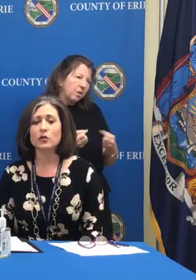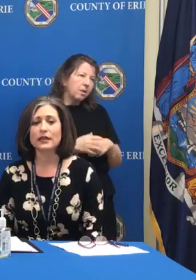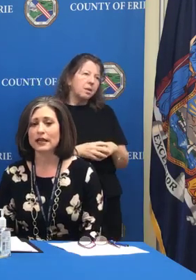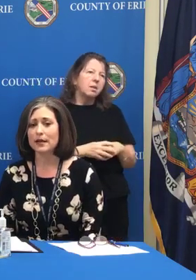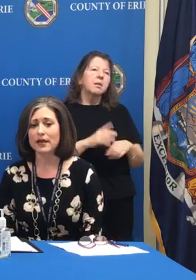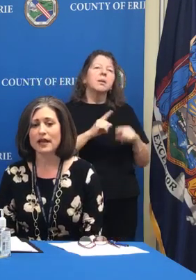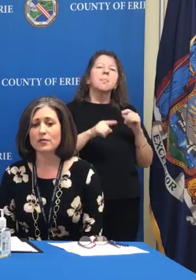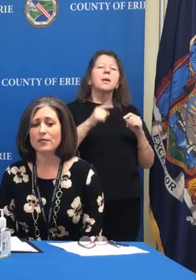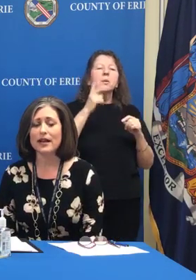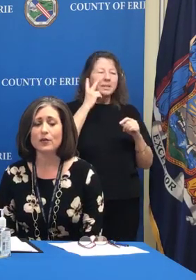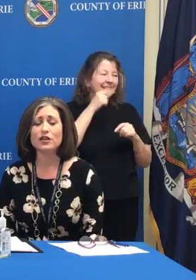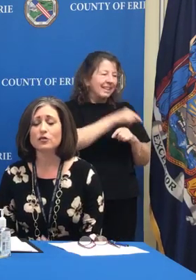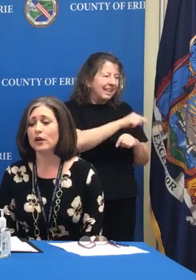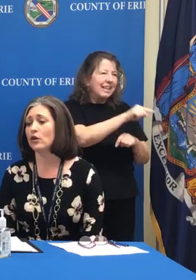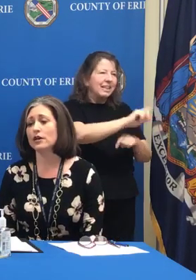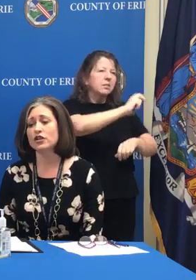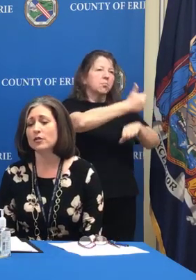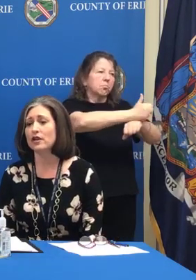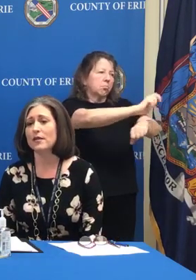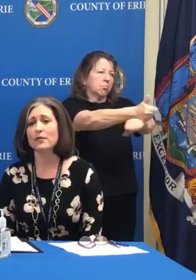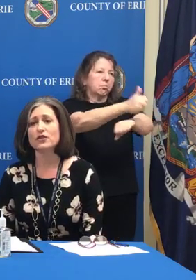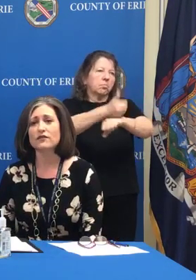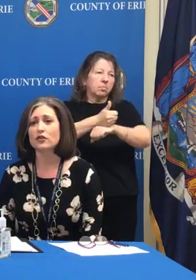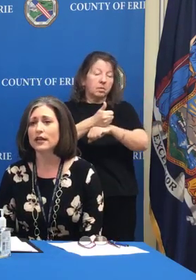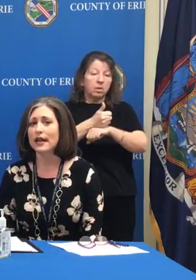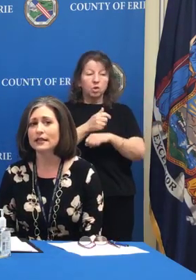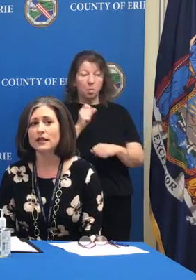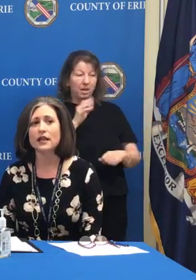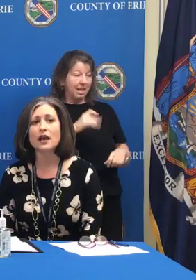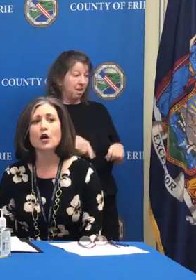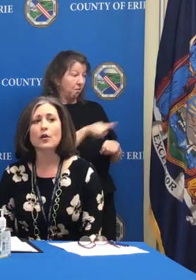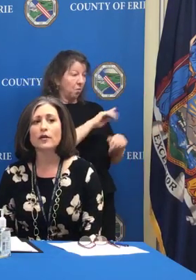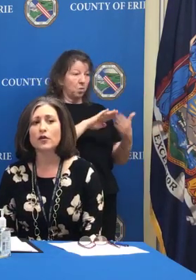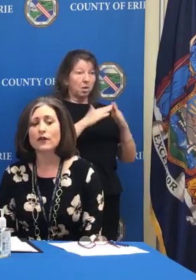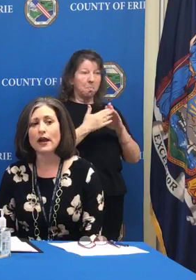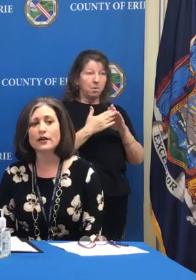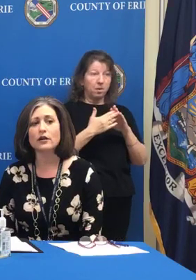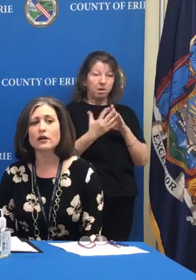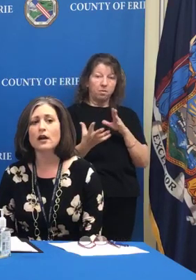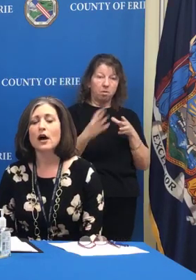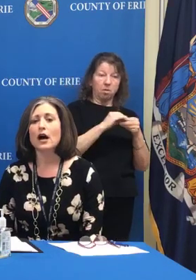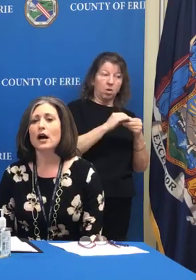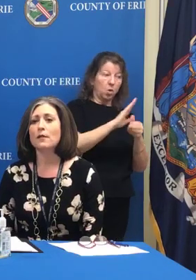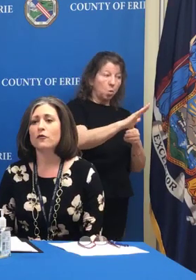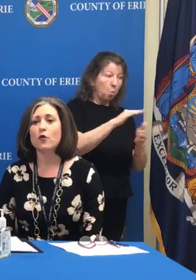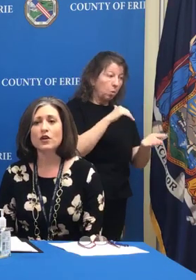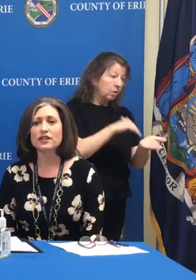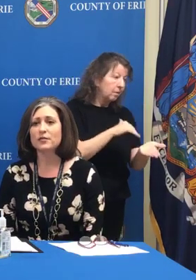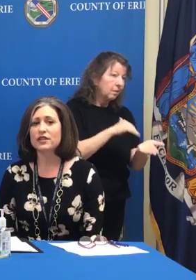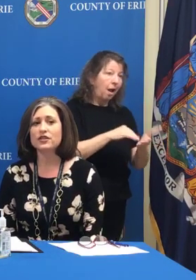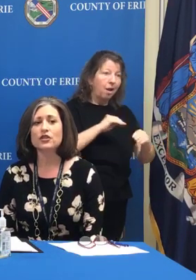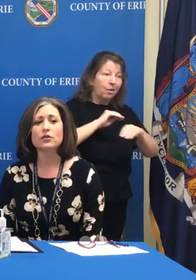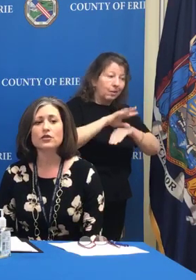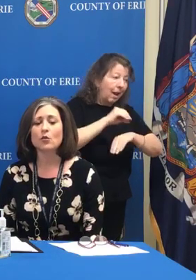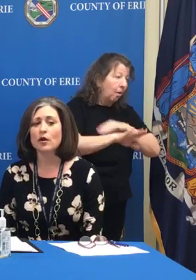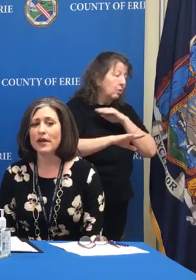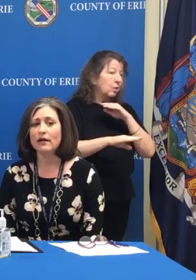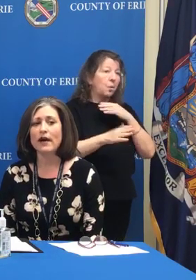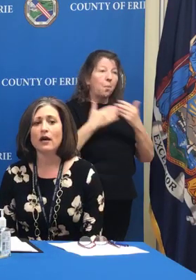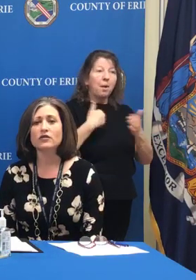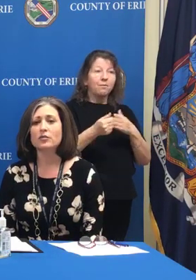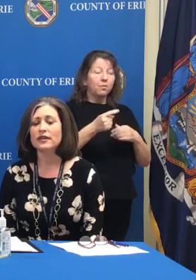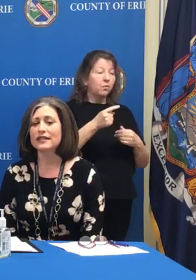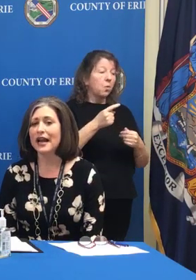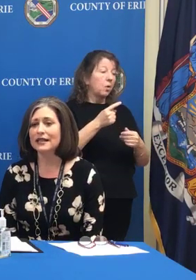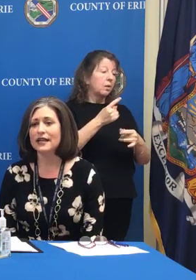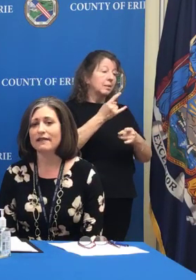things quickly being implemented. We do encourage community members, if you're connected with a provider for substance use or mental